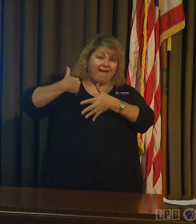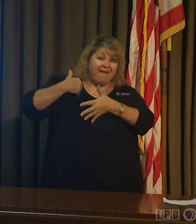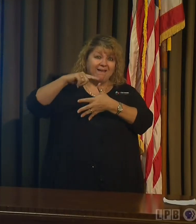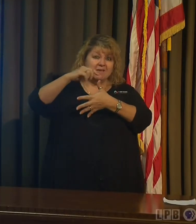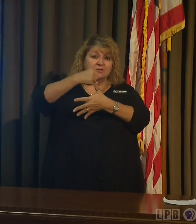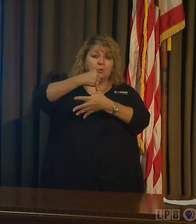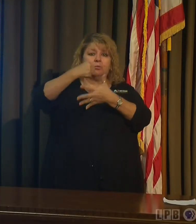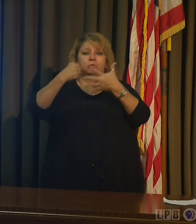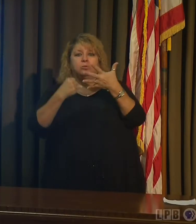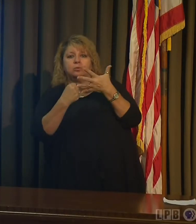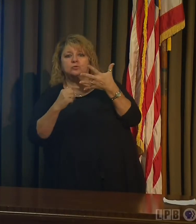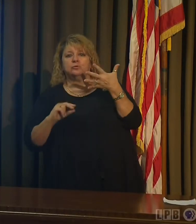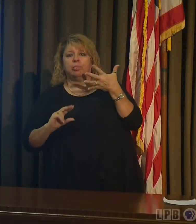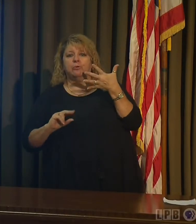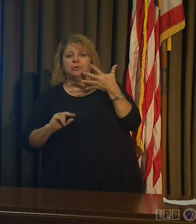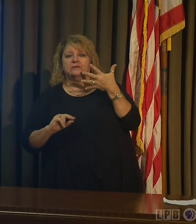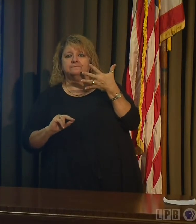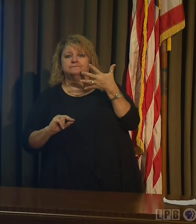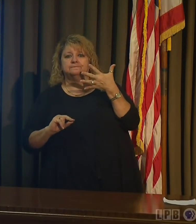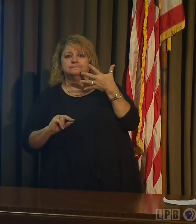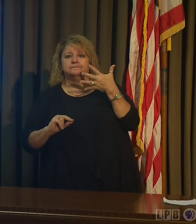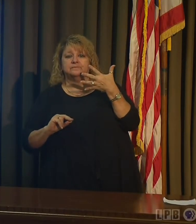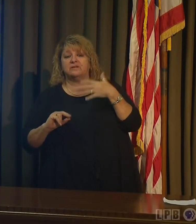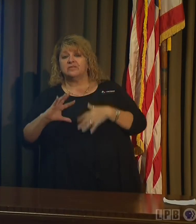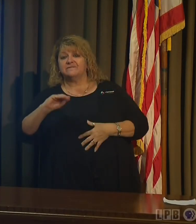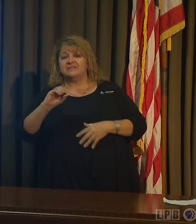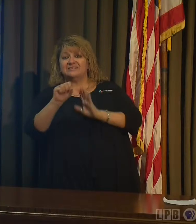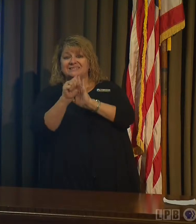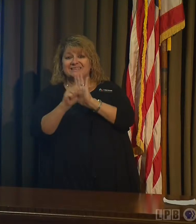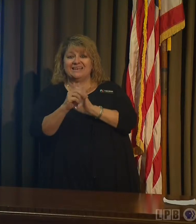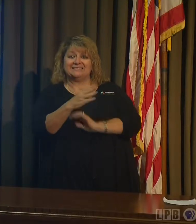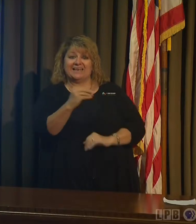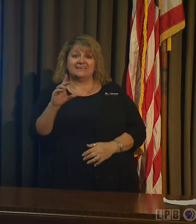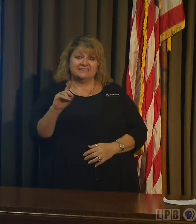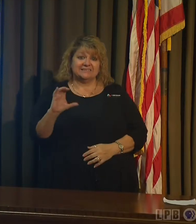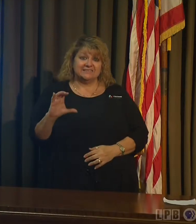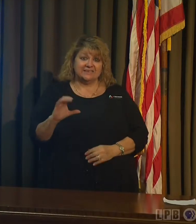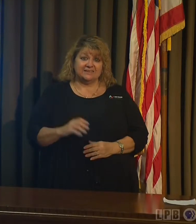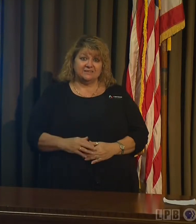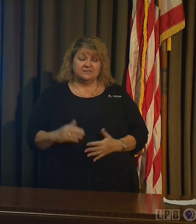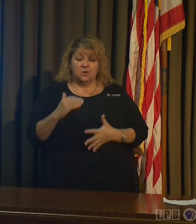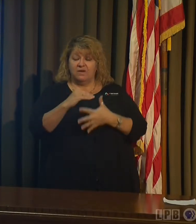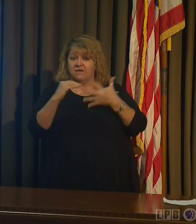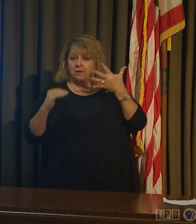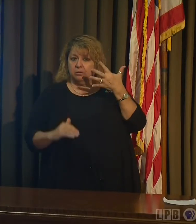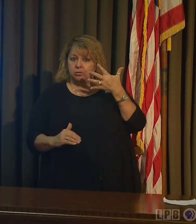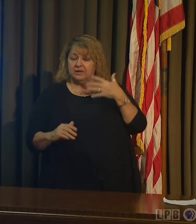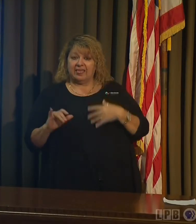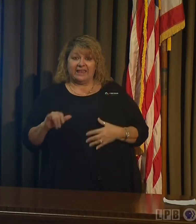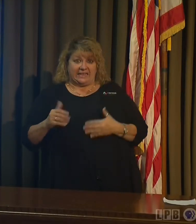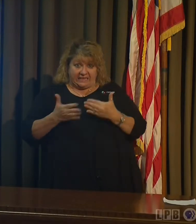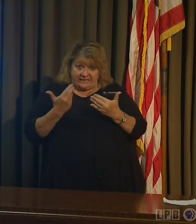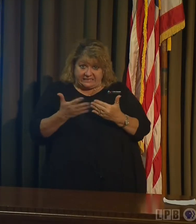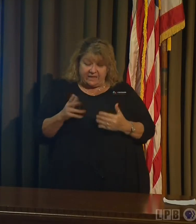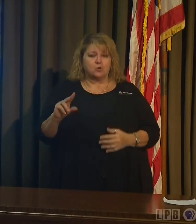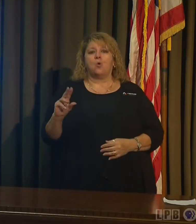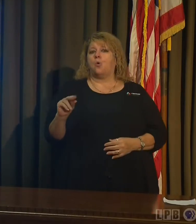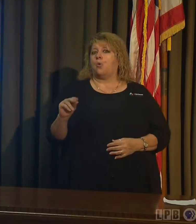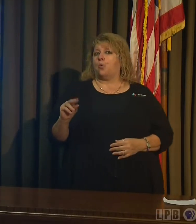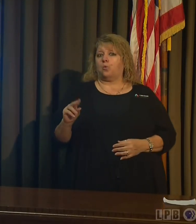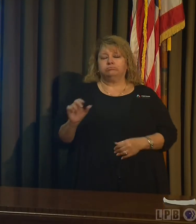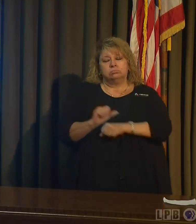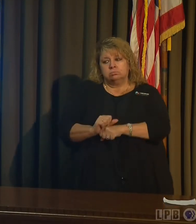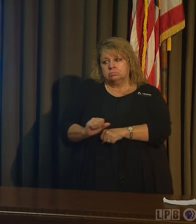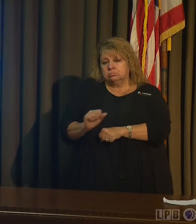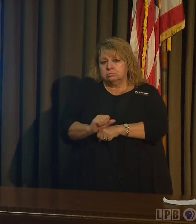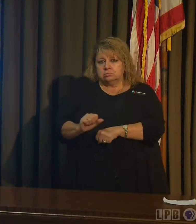50 states and the District of Columbia. And that was certainly not easy to do,